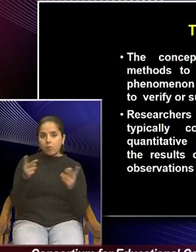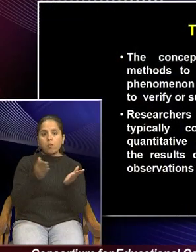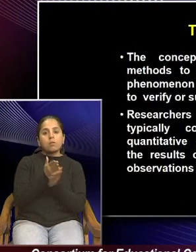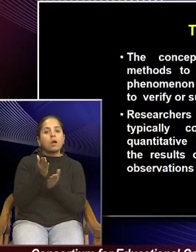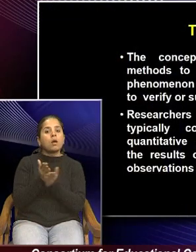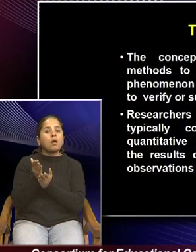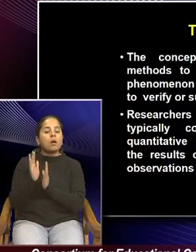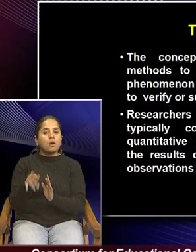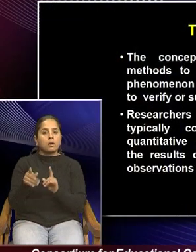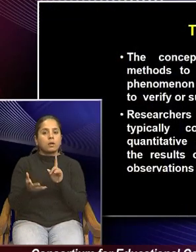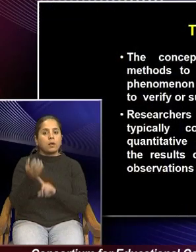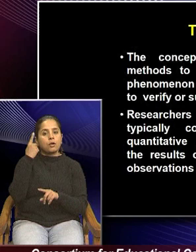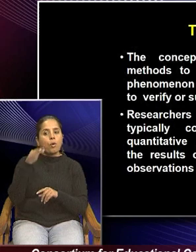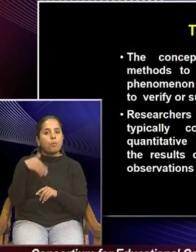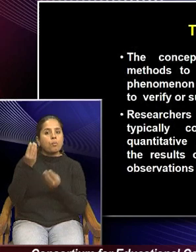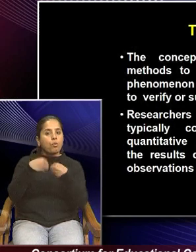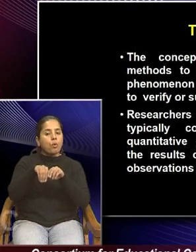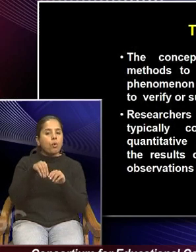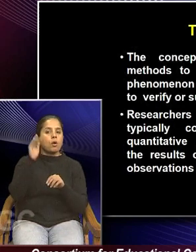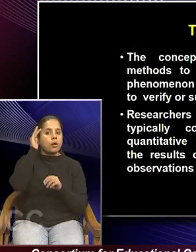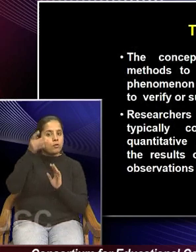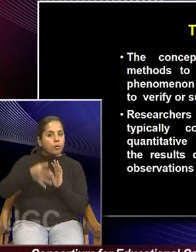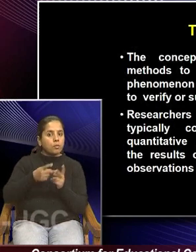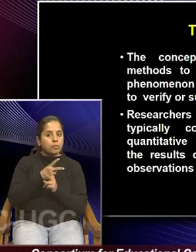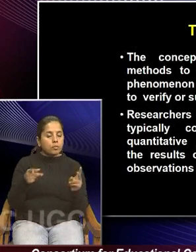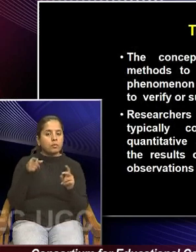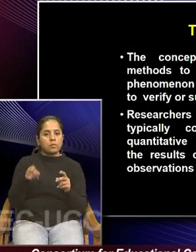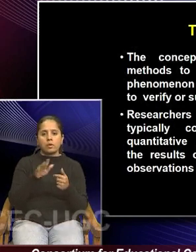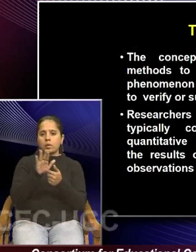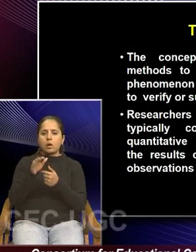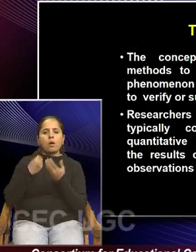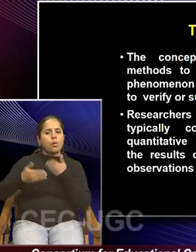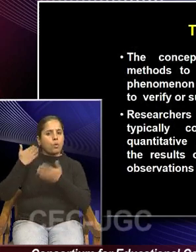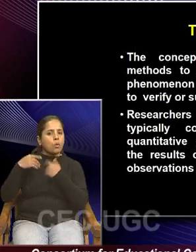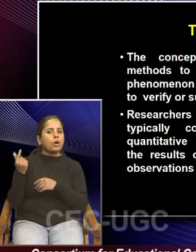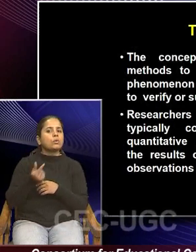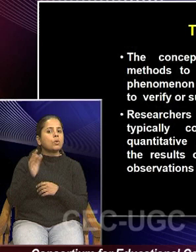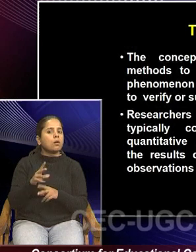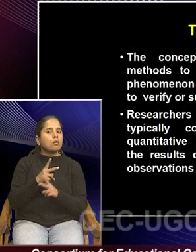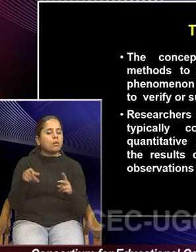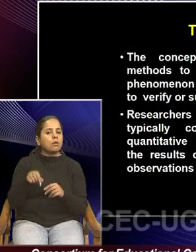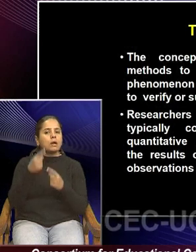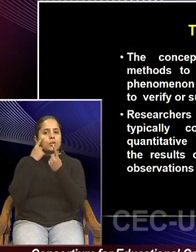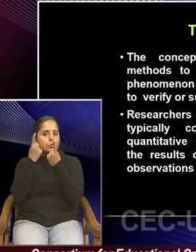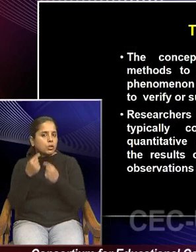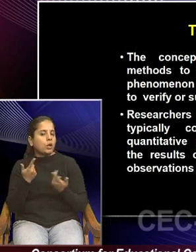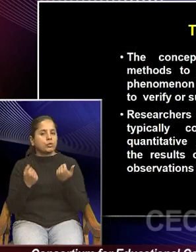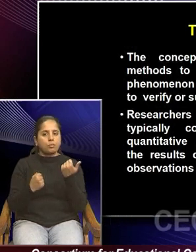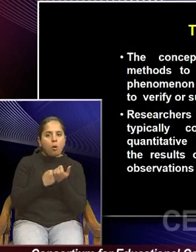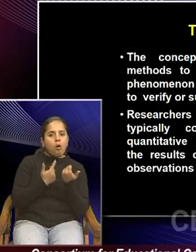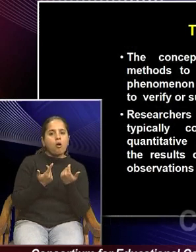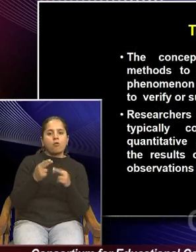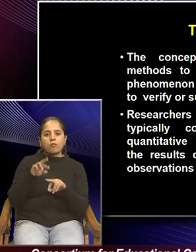methods to get further insight into a phenomena has traditionally been used to verify or support